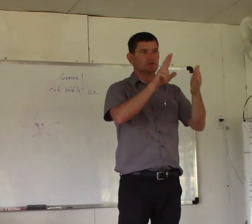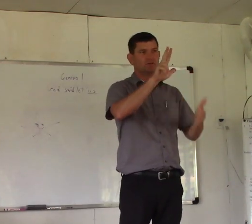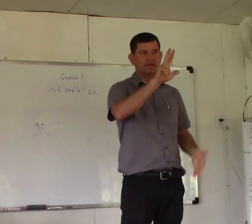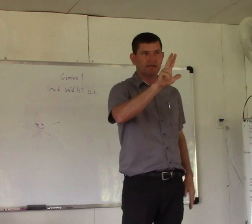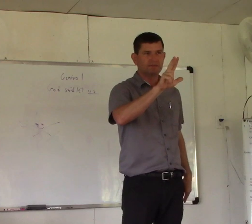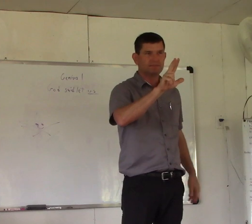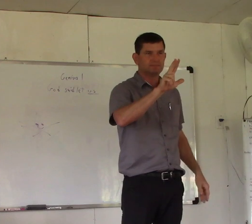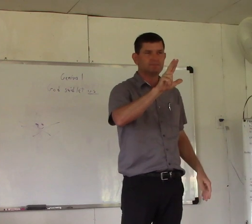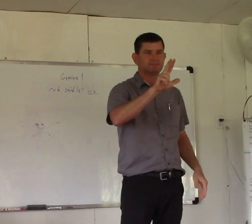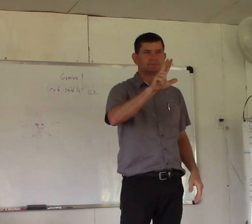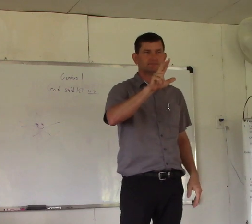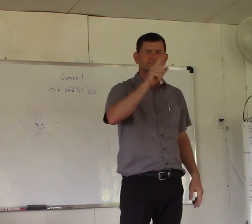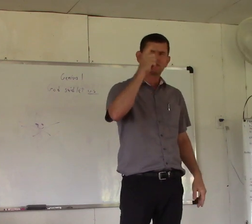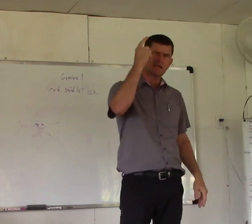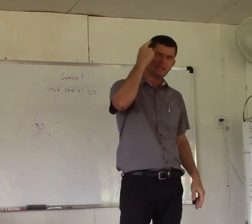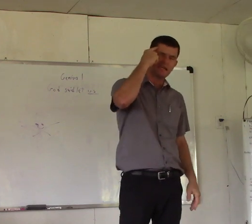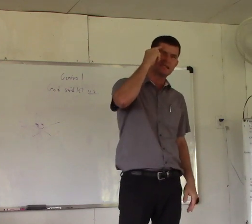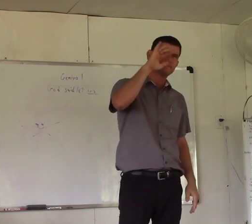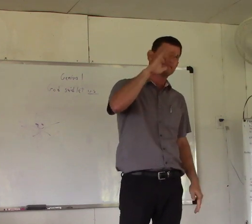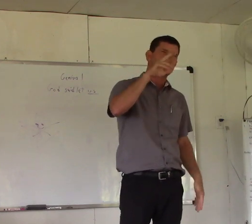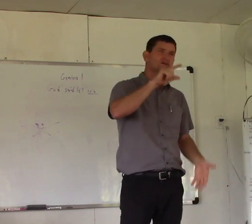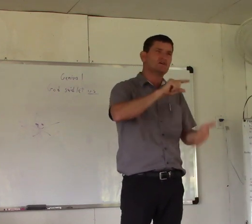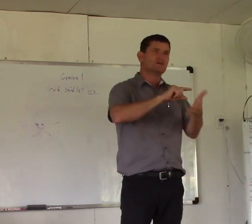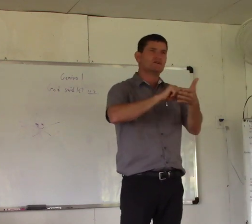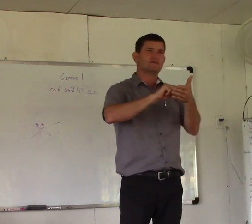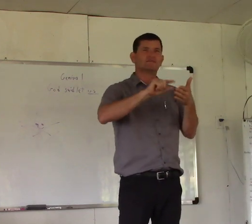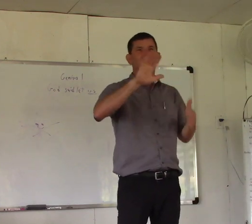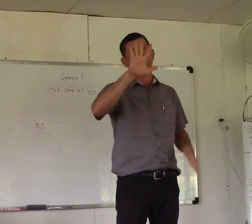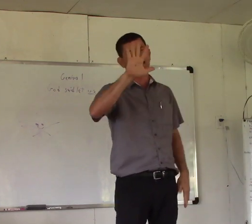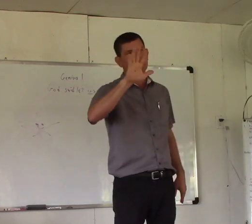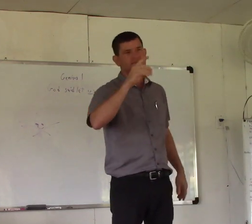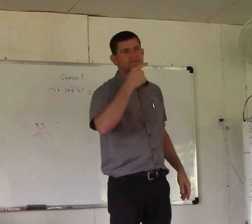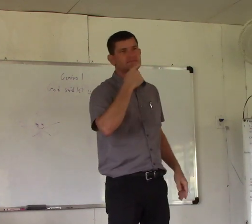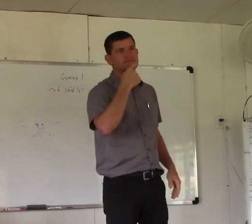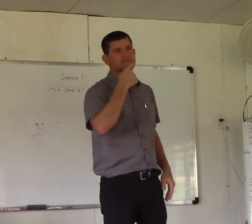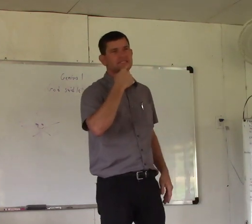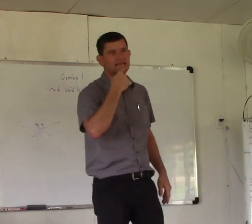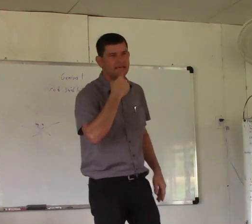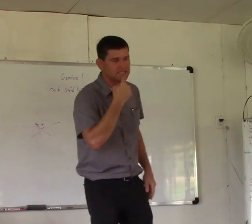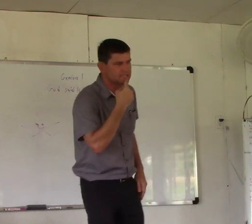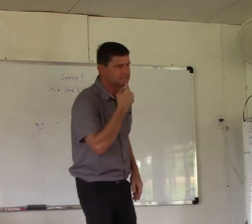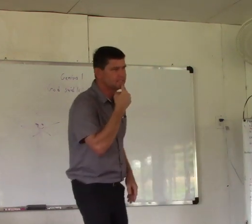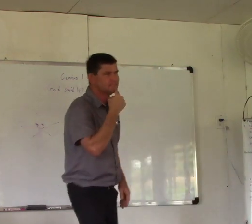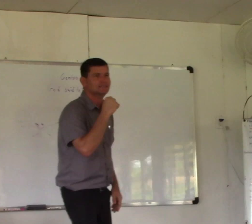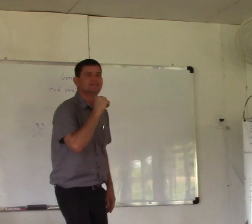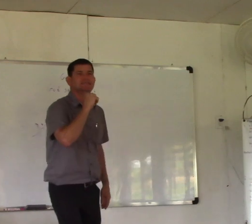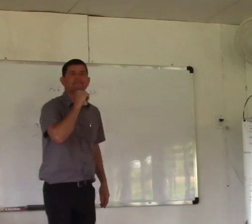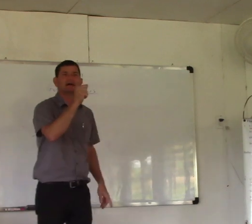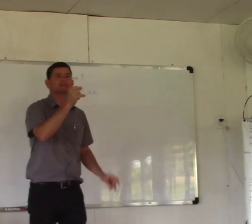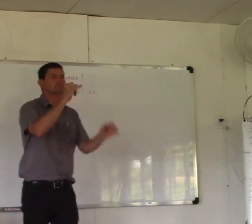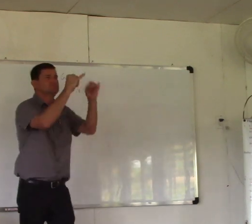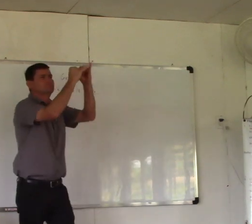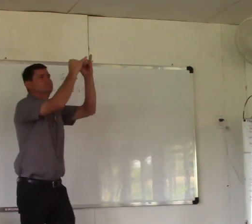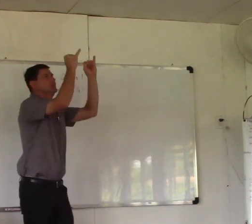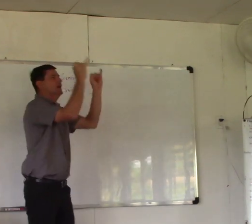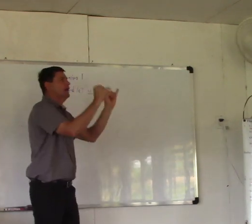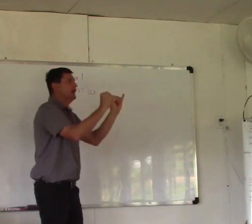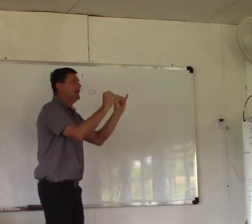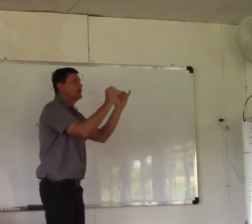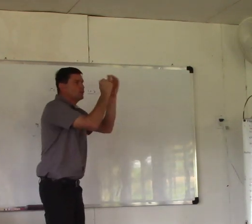3, I think, verse 5, says that idol